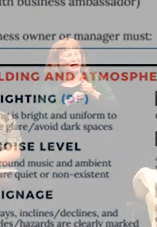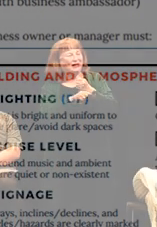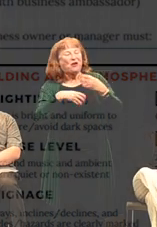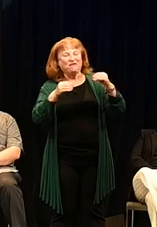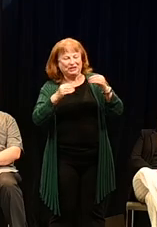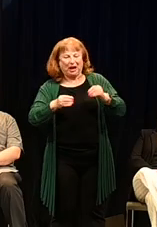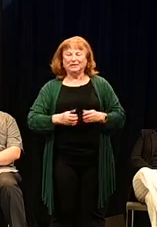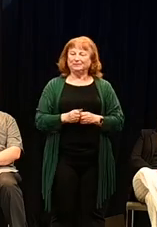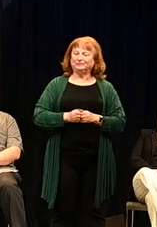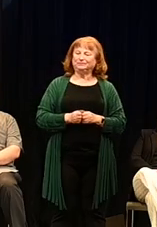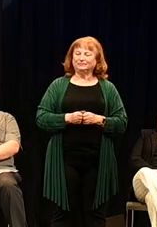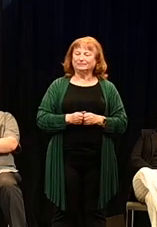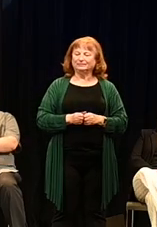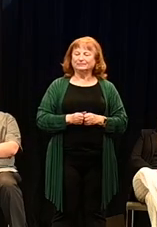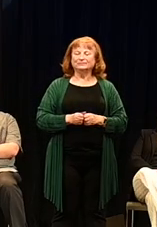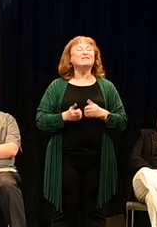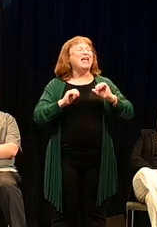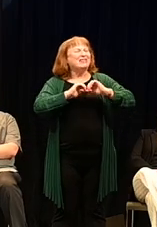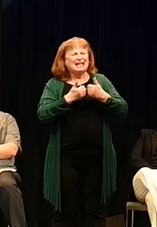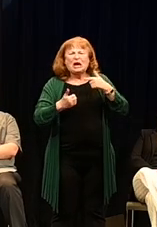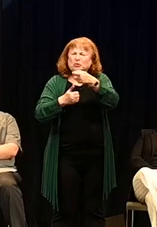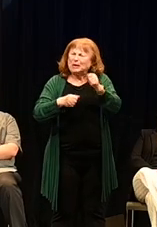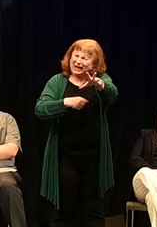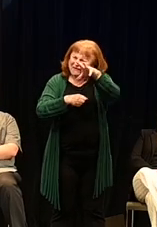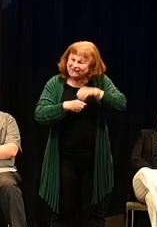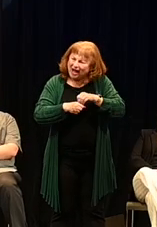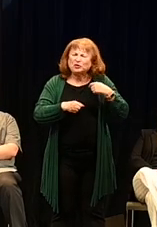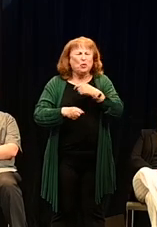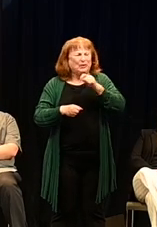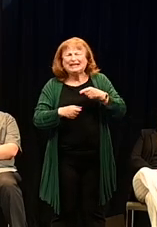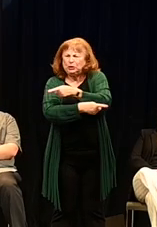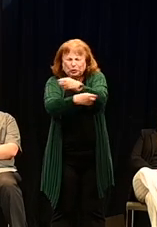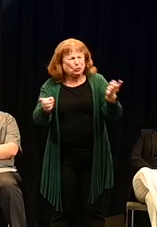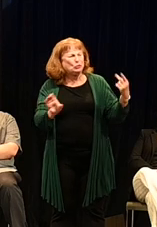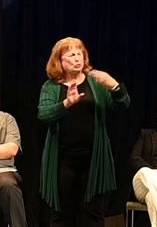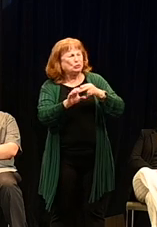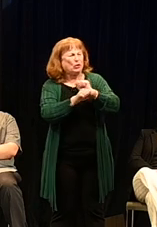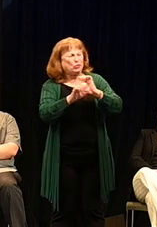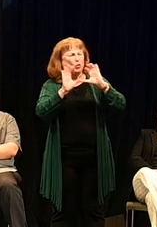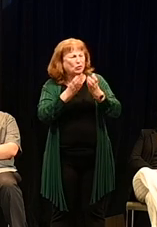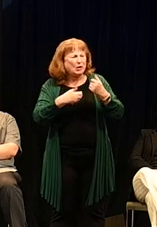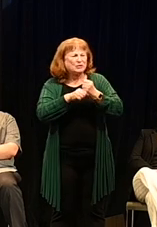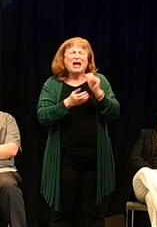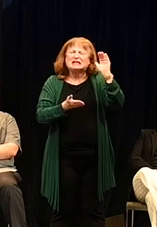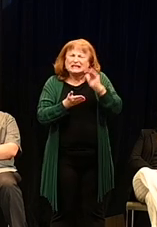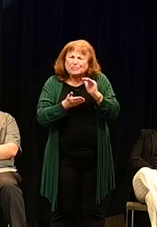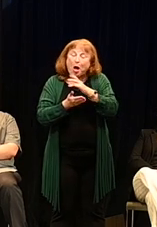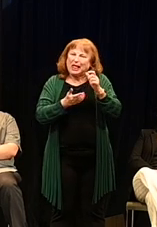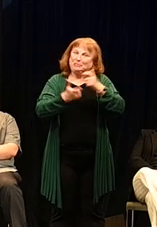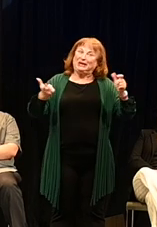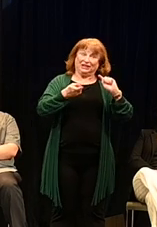shop. That is how you can be involved. We need you to join work groups to make small and